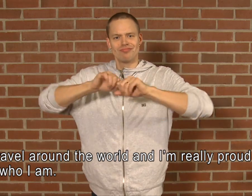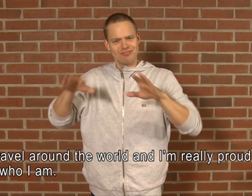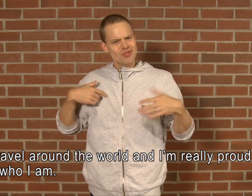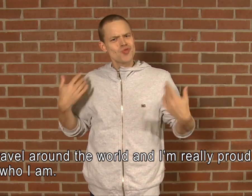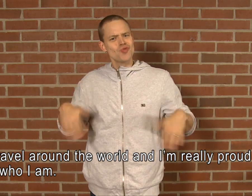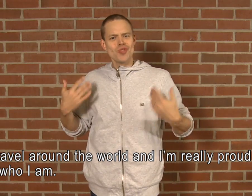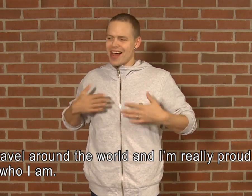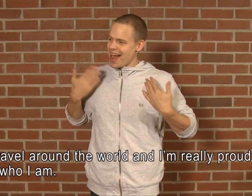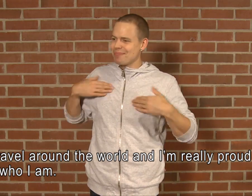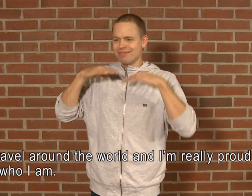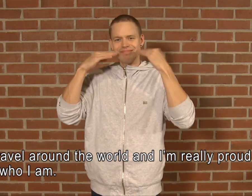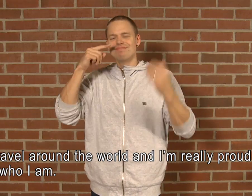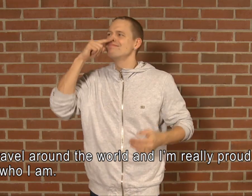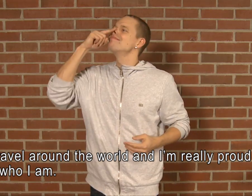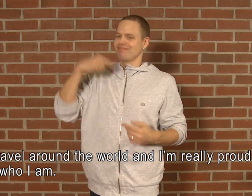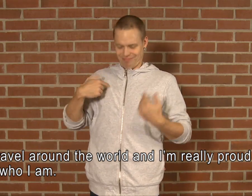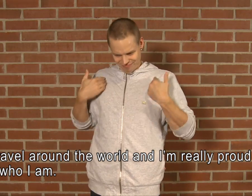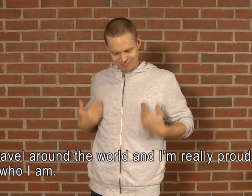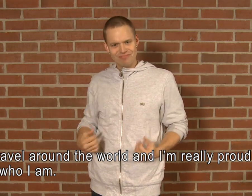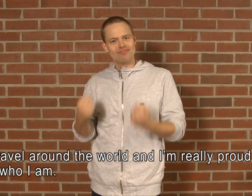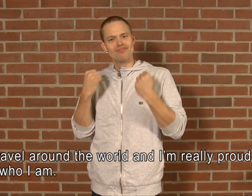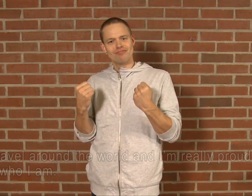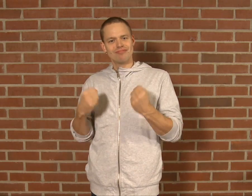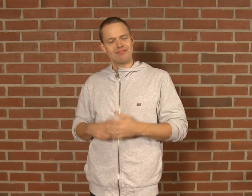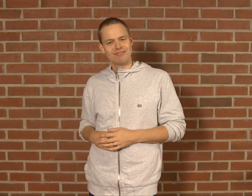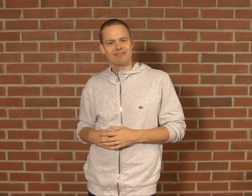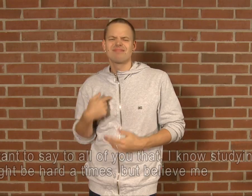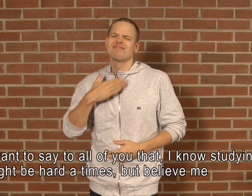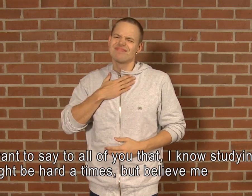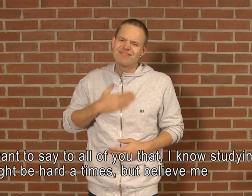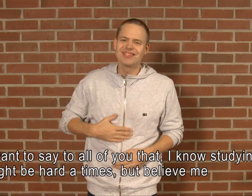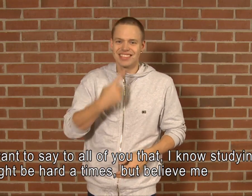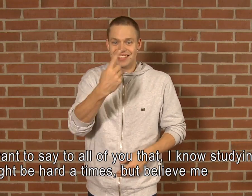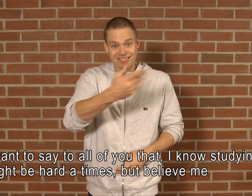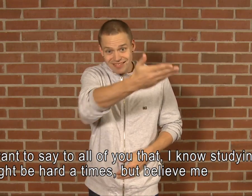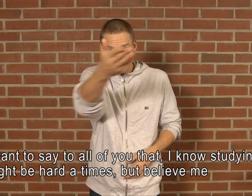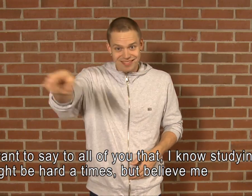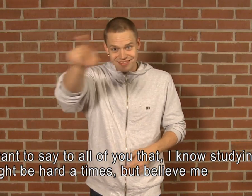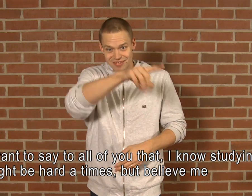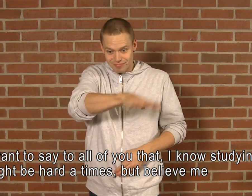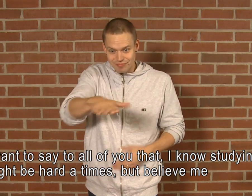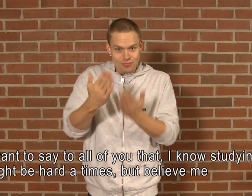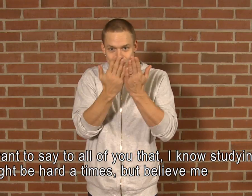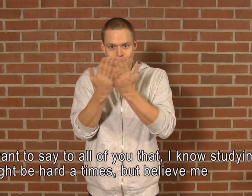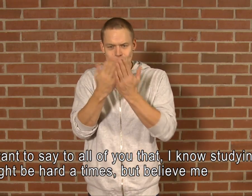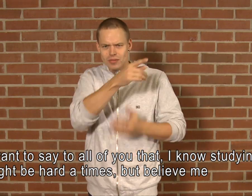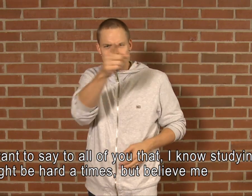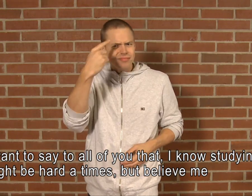see who hated on the sidelines That's it looked like Now there's a right time for everything and homie, this is my night